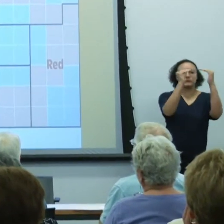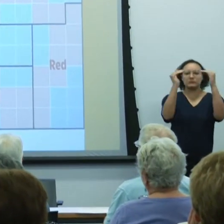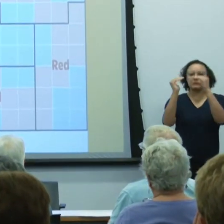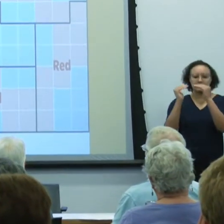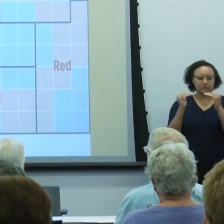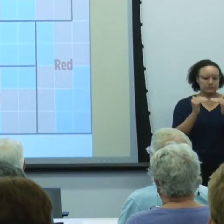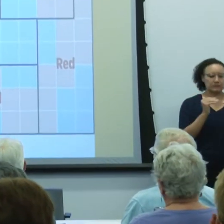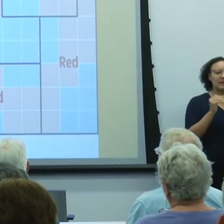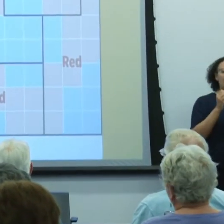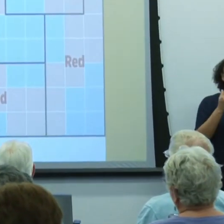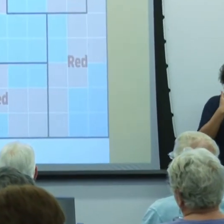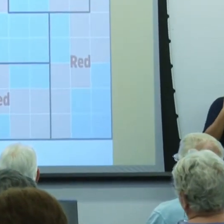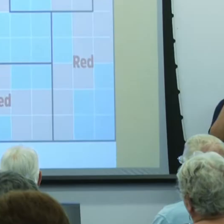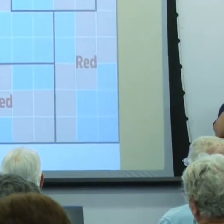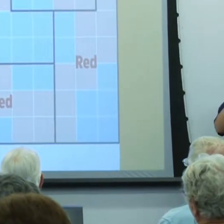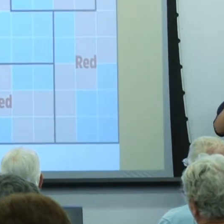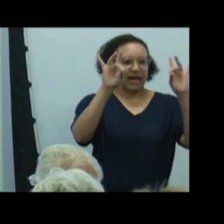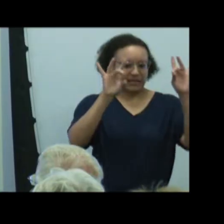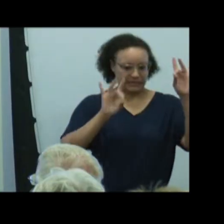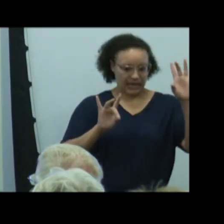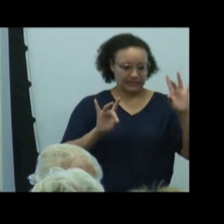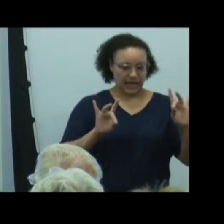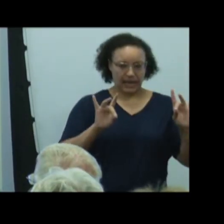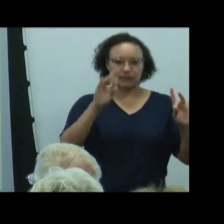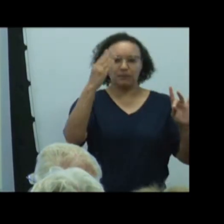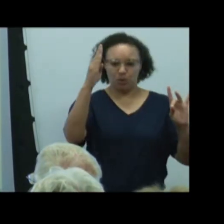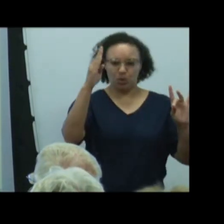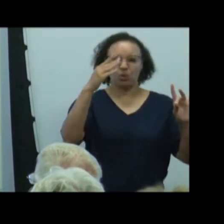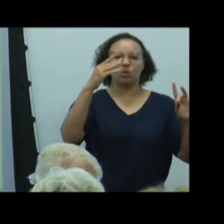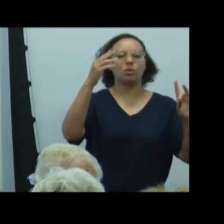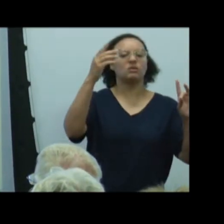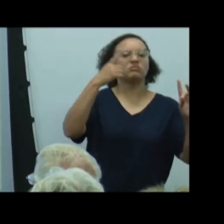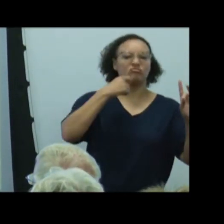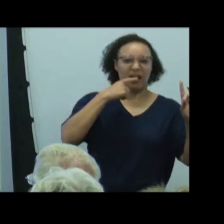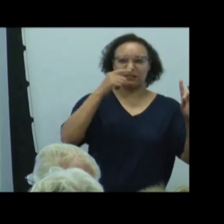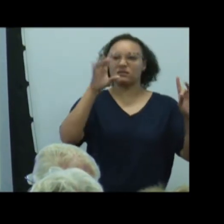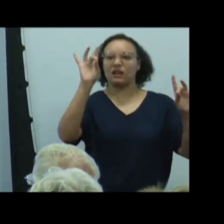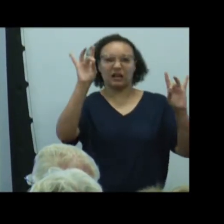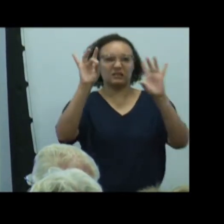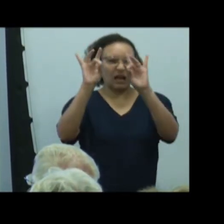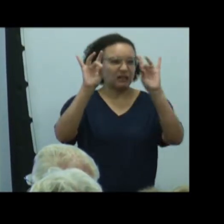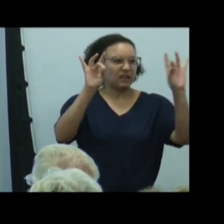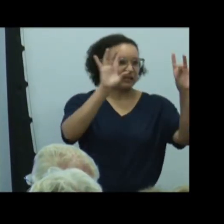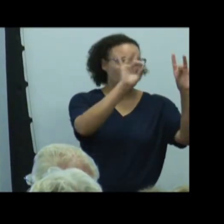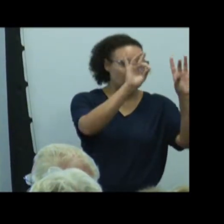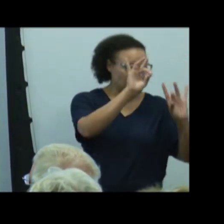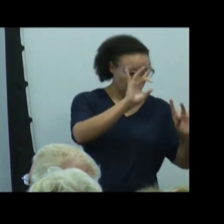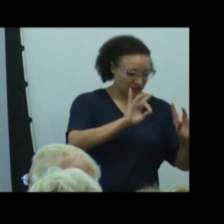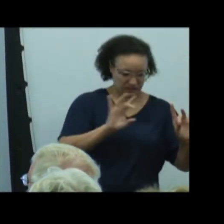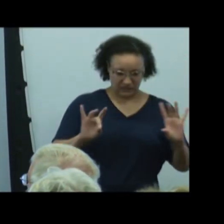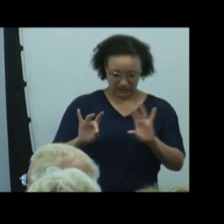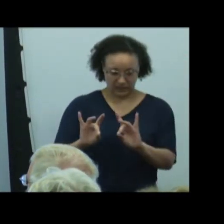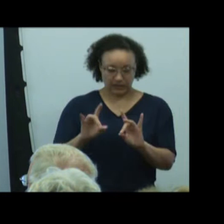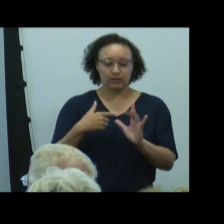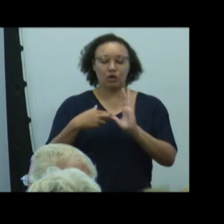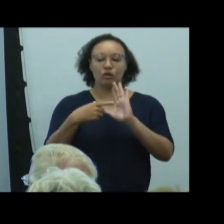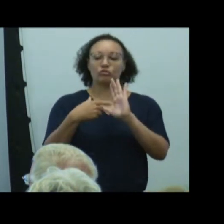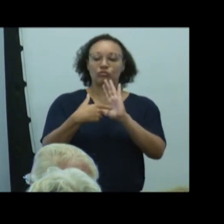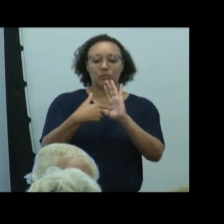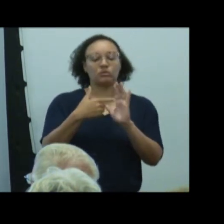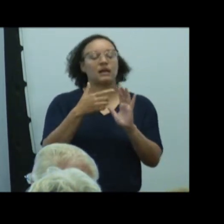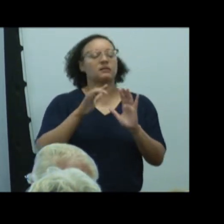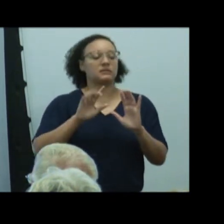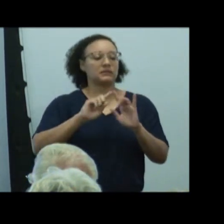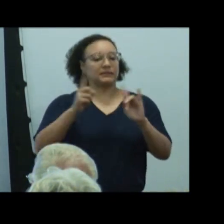8 blues and 8 reds, representing parties. And so if there